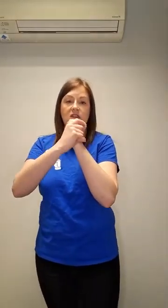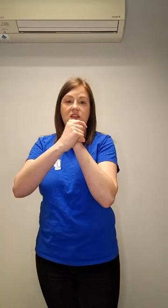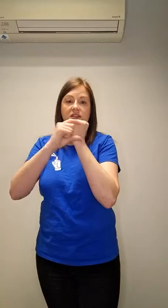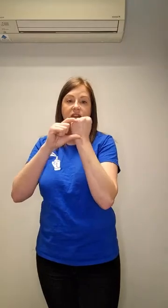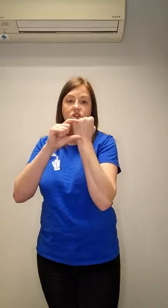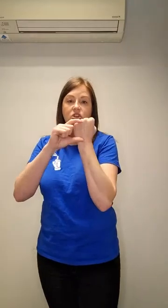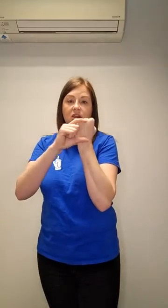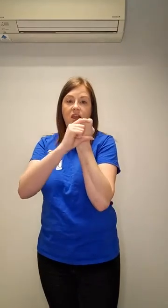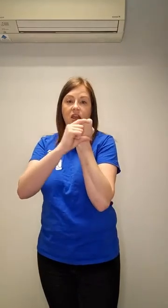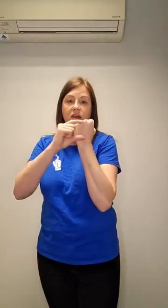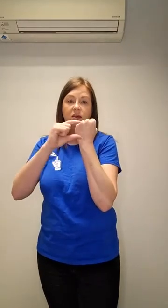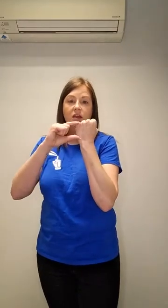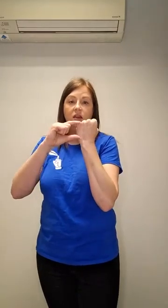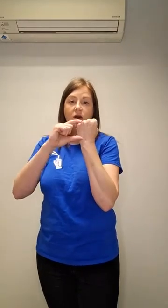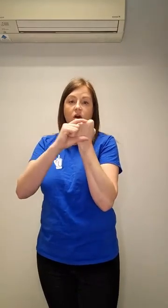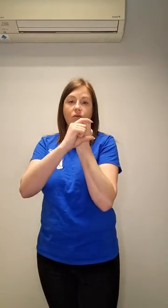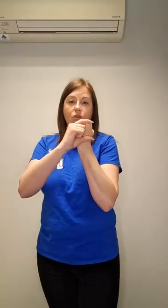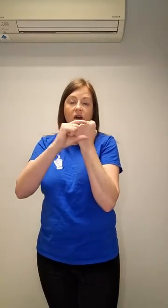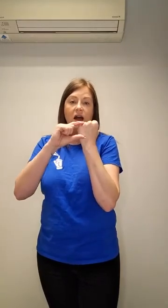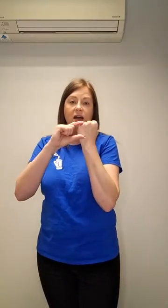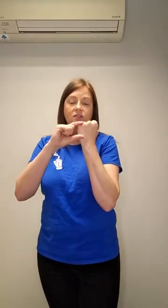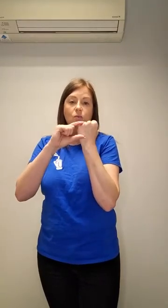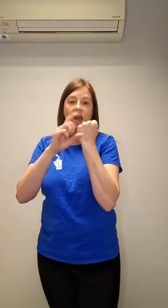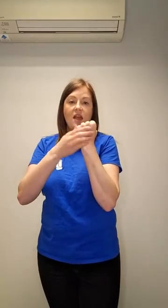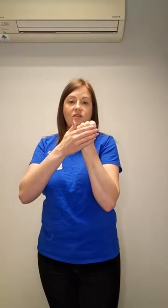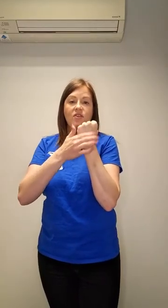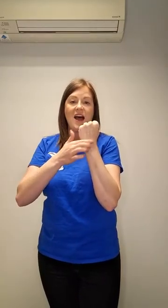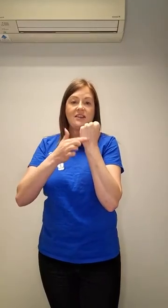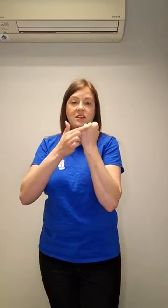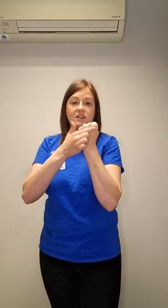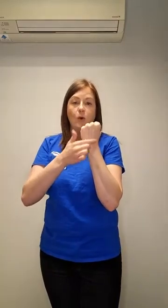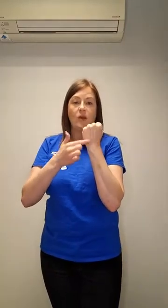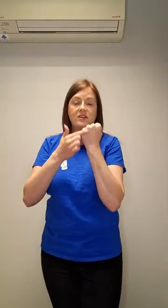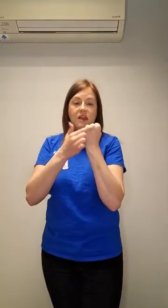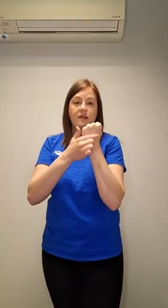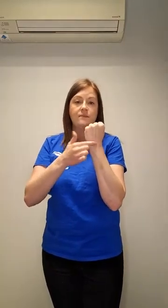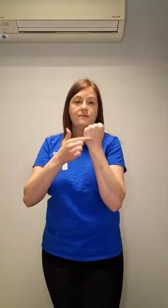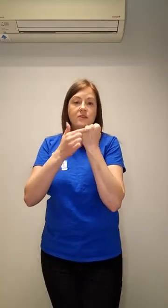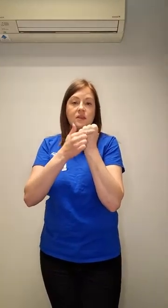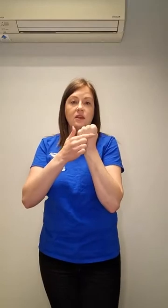this section here of your hand, wherever that is pointing,